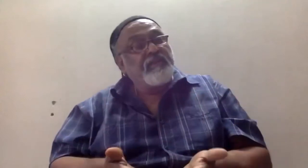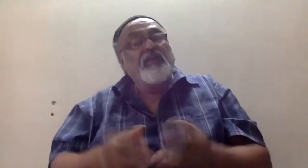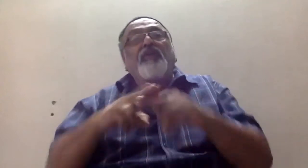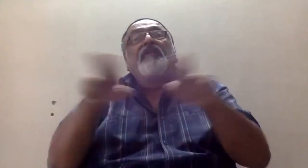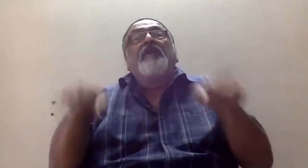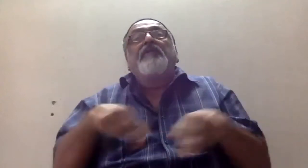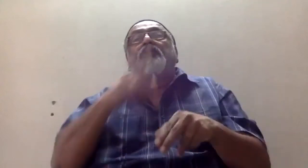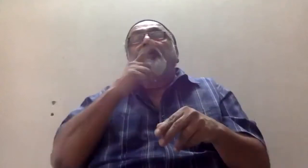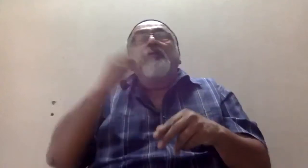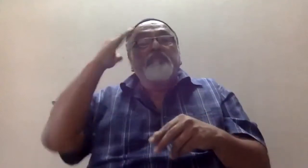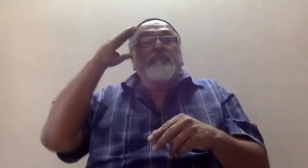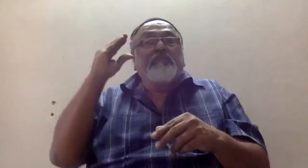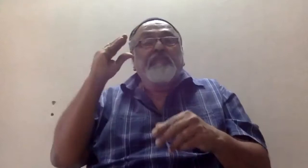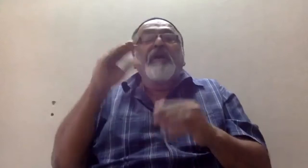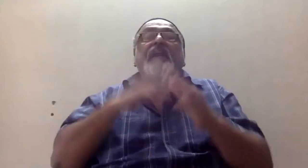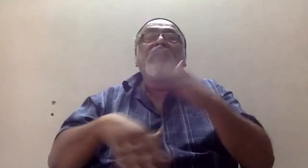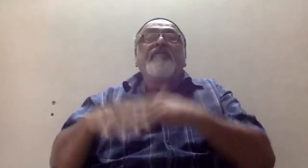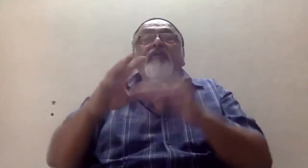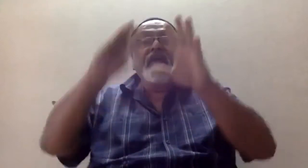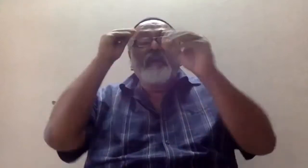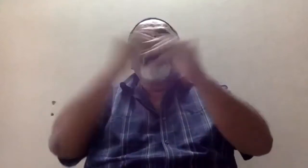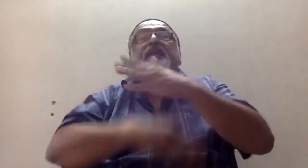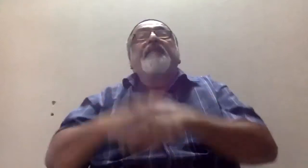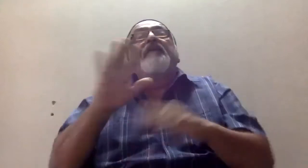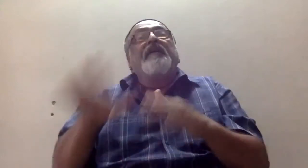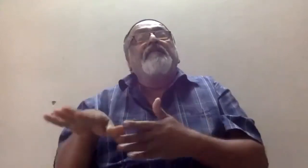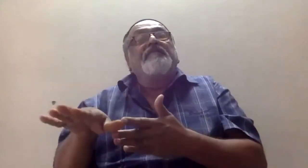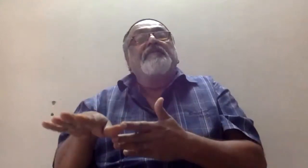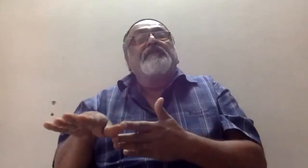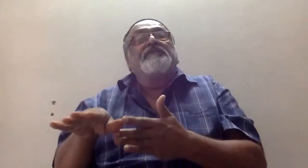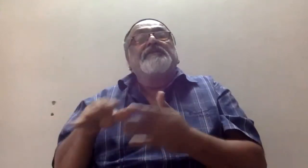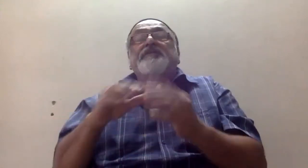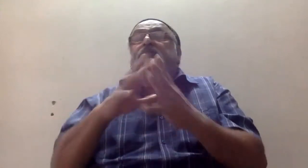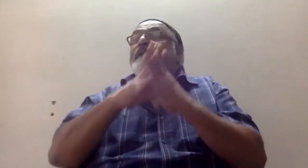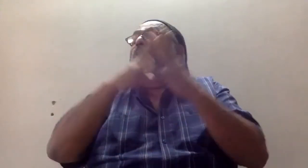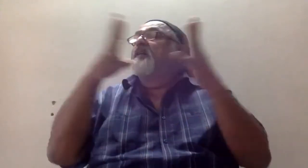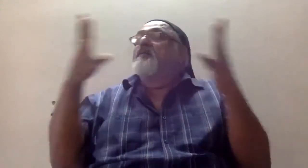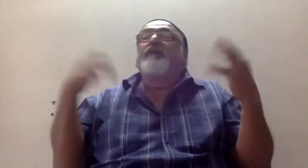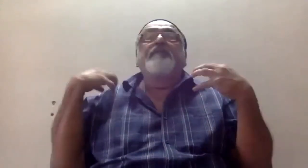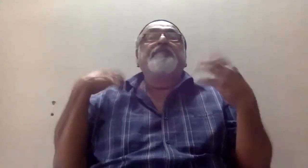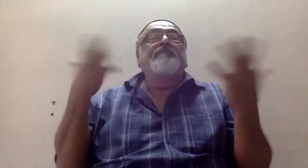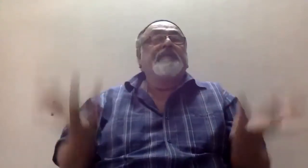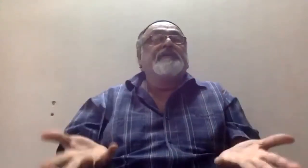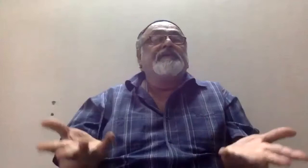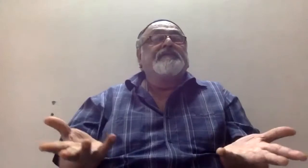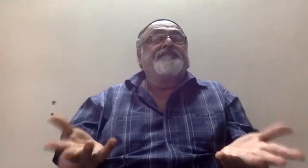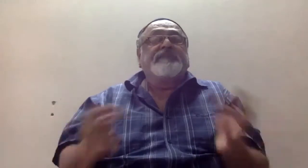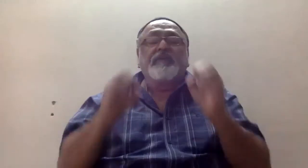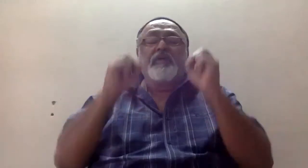intellectual disabilities or learning disabilities. It becomes a huge, huge challenge. And the worst challenge that I found is